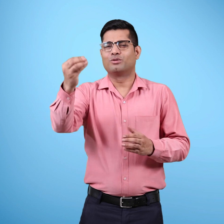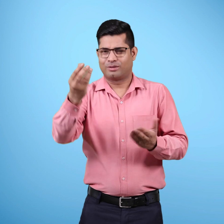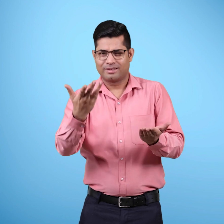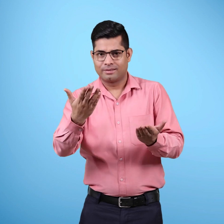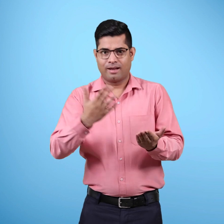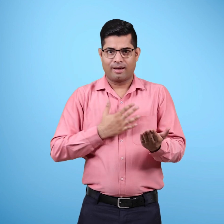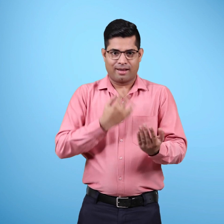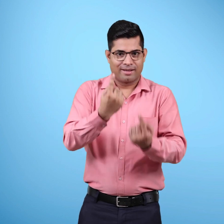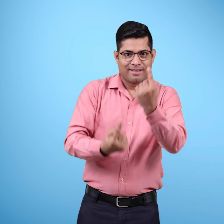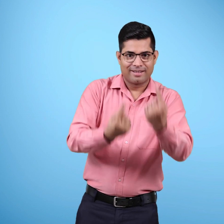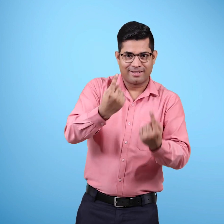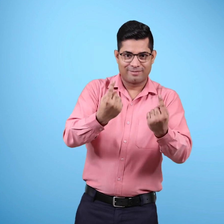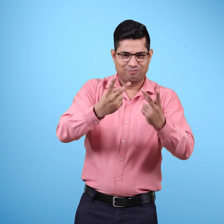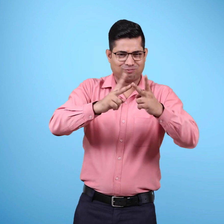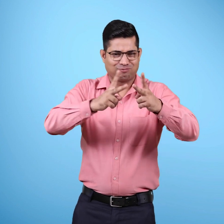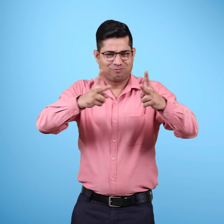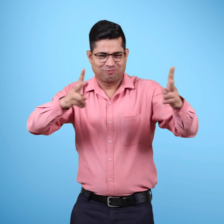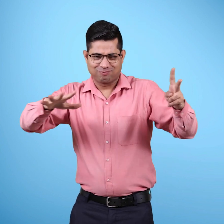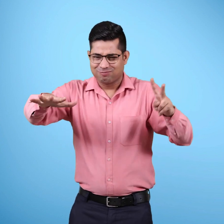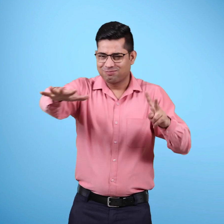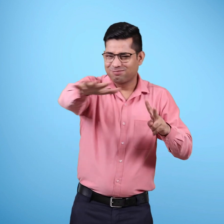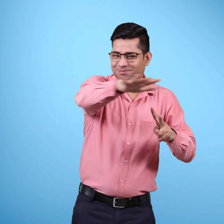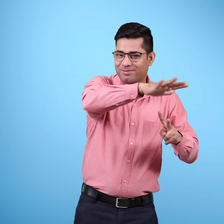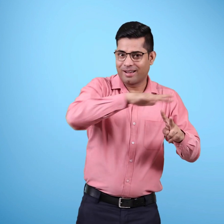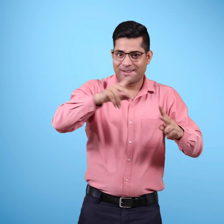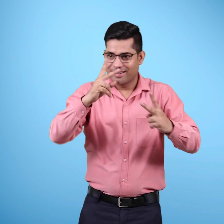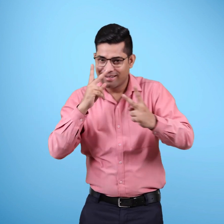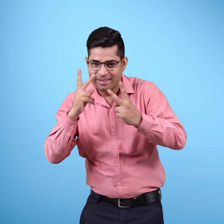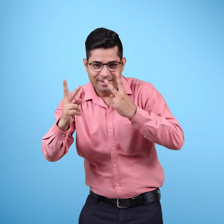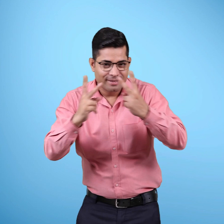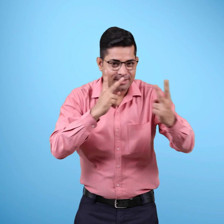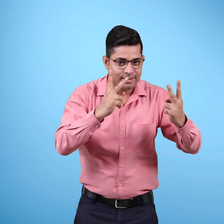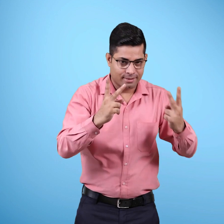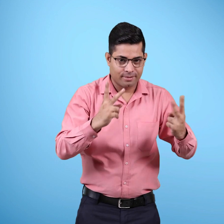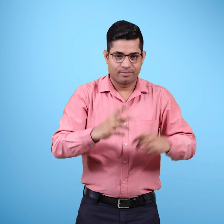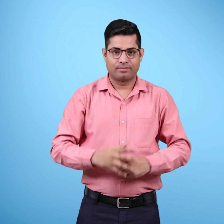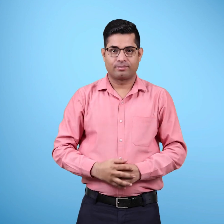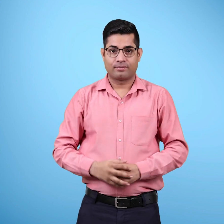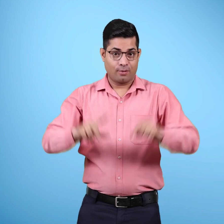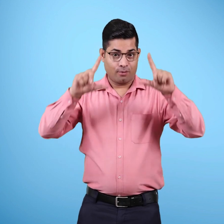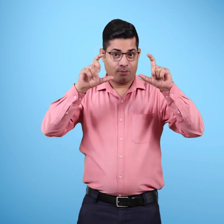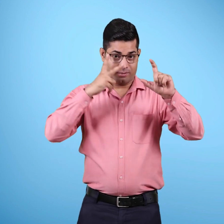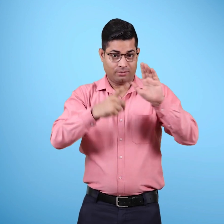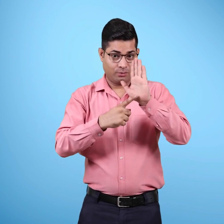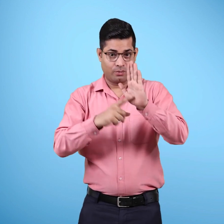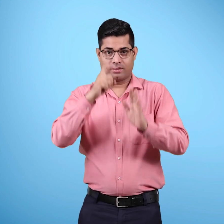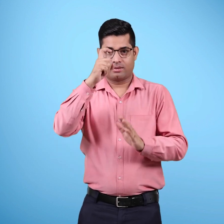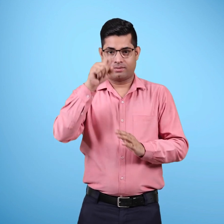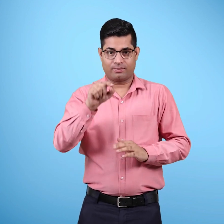Getting to know plants. Go outside and observe all the plants around you. Figure